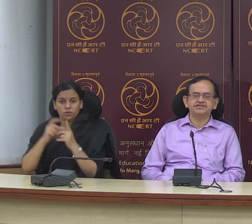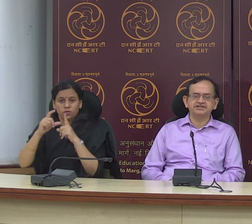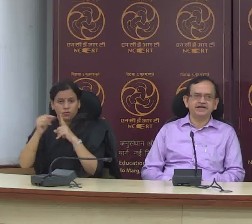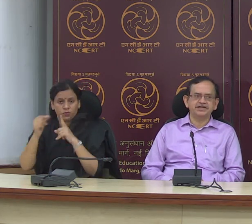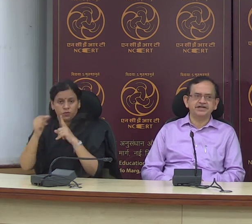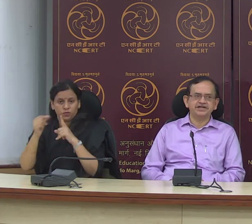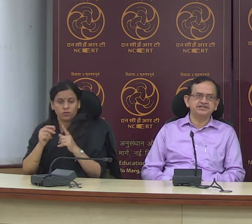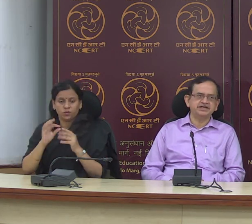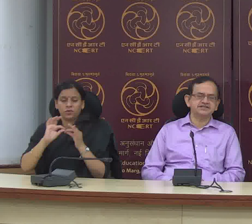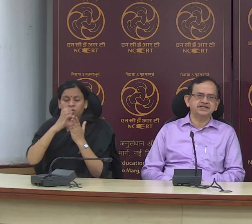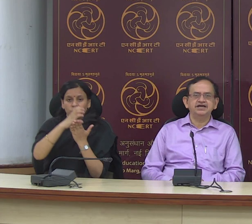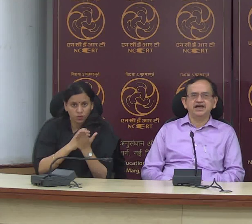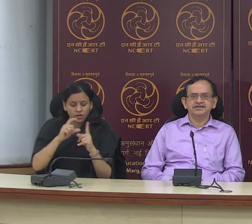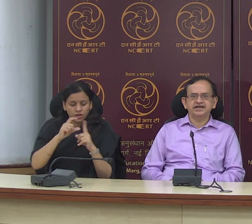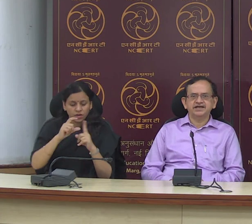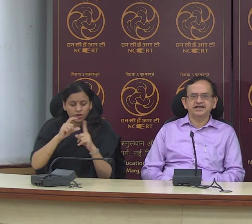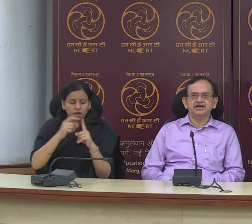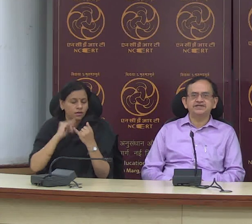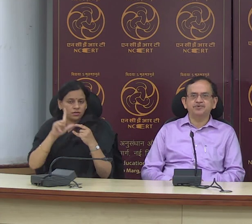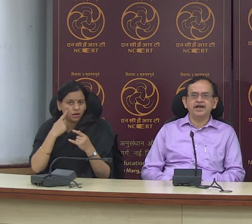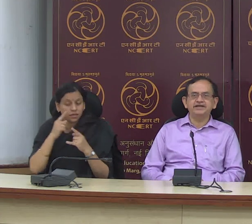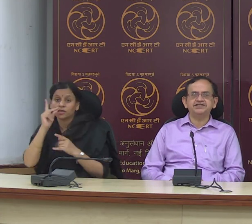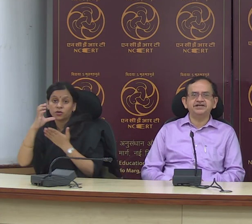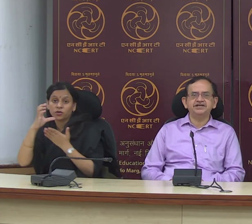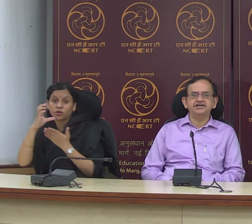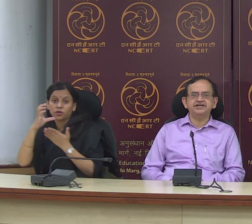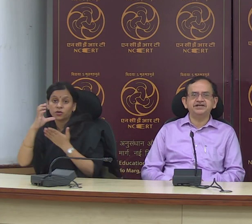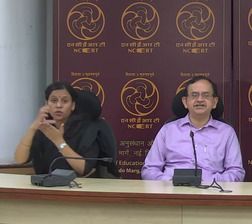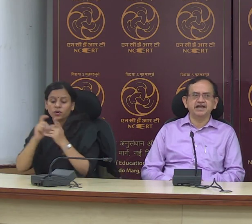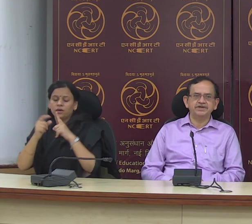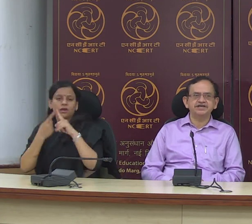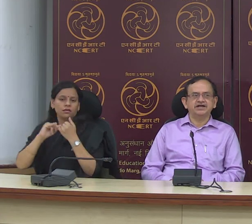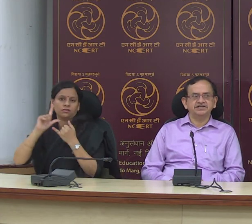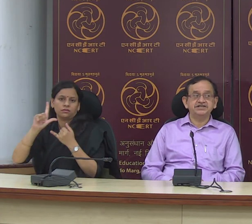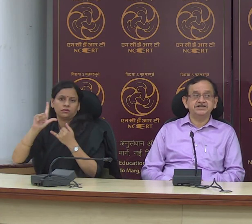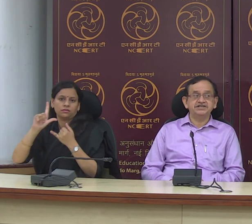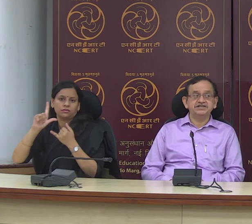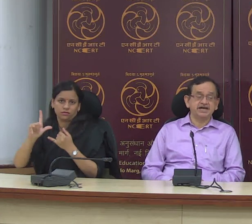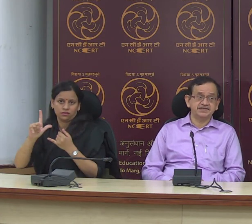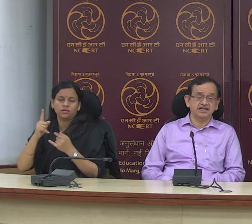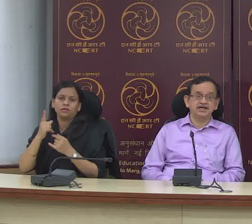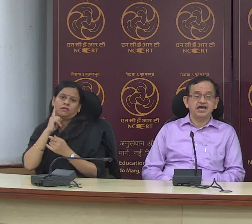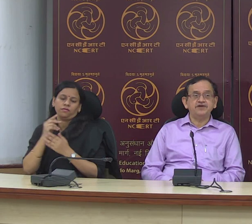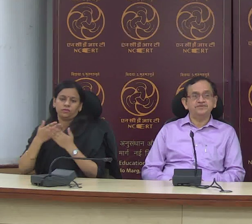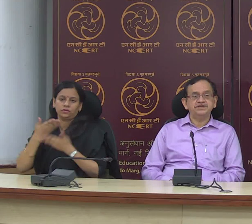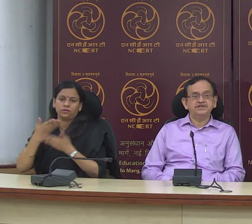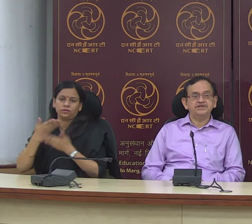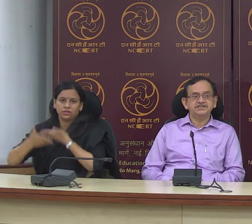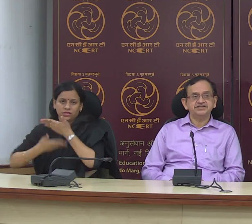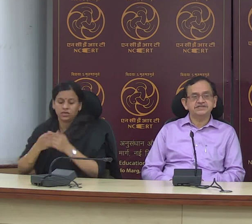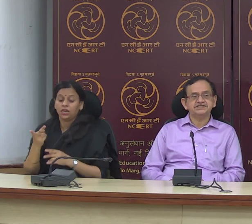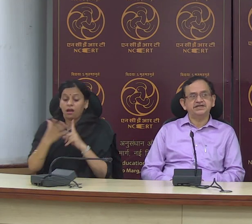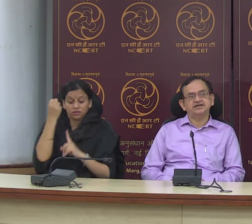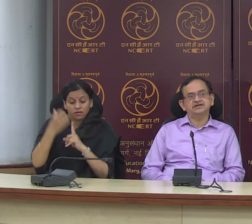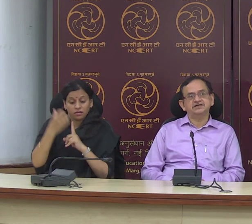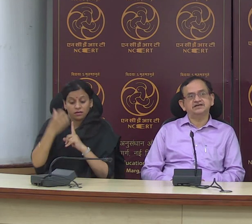Sign Language Interpretation, that is DISLI, and the second one is Diploma in Teaching Indian Sign Language, DTISL. Apart from these